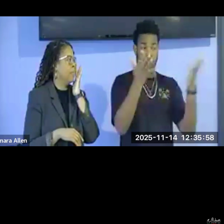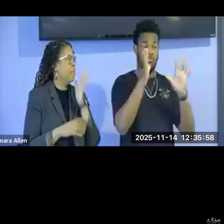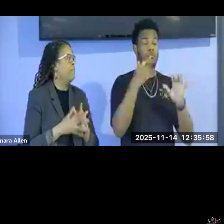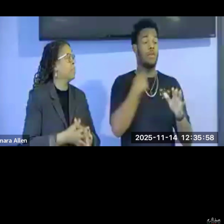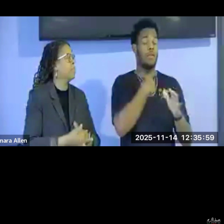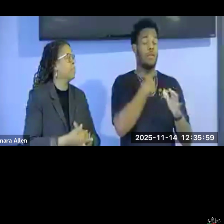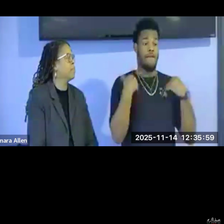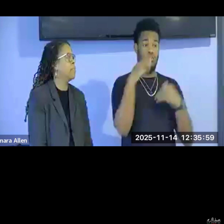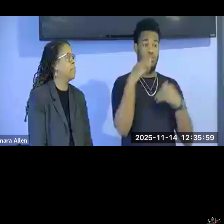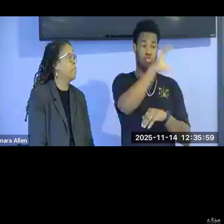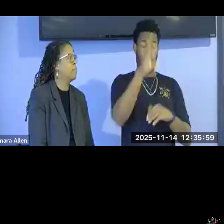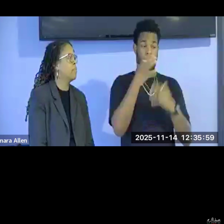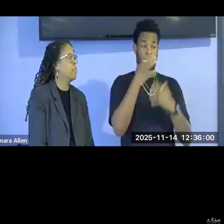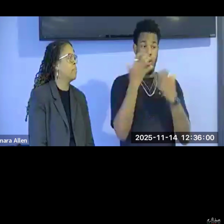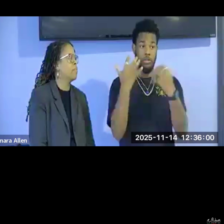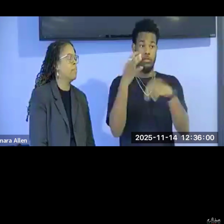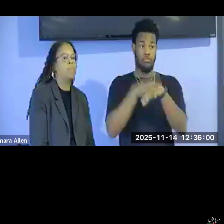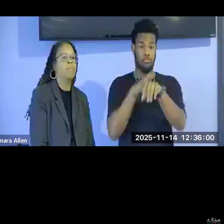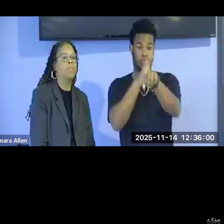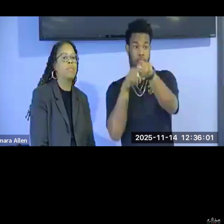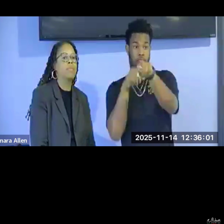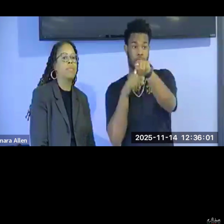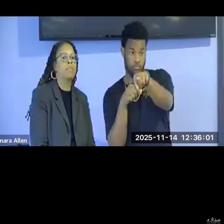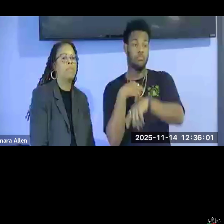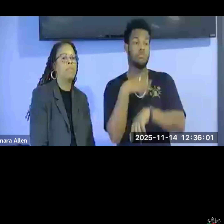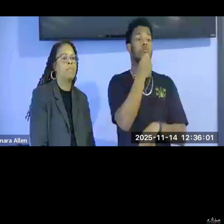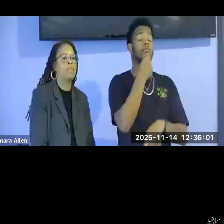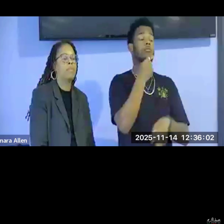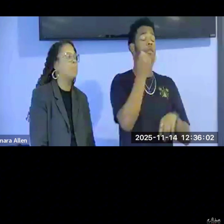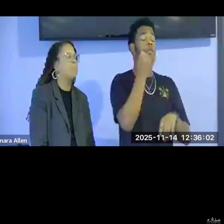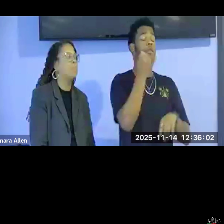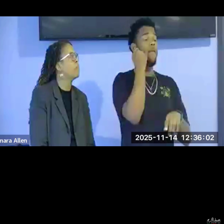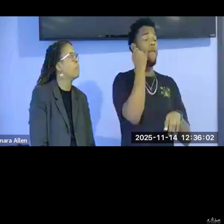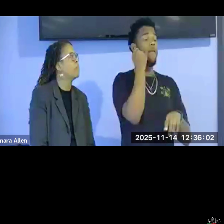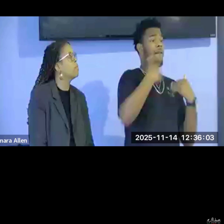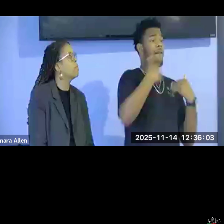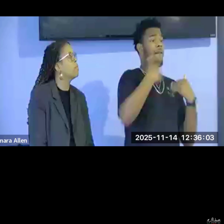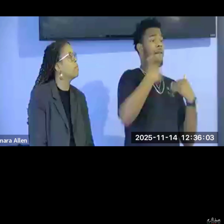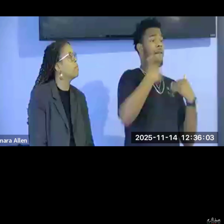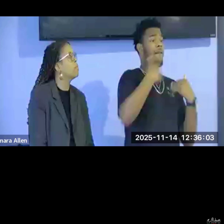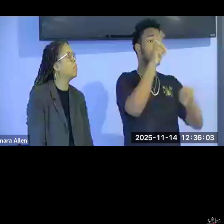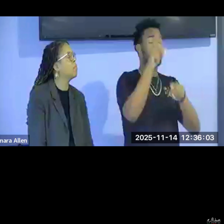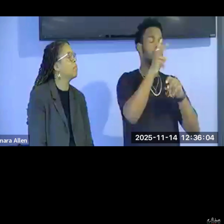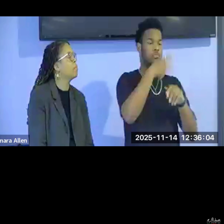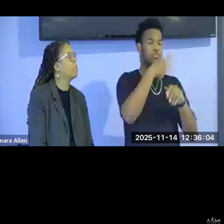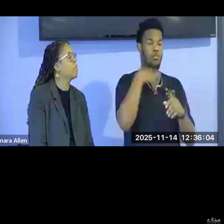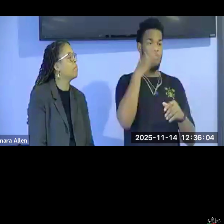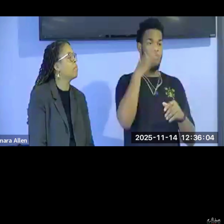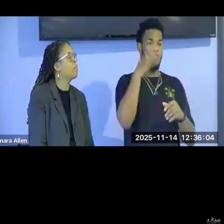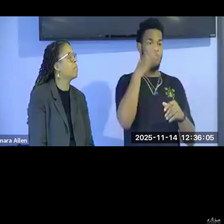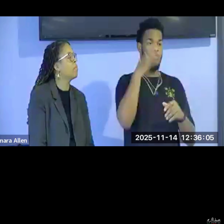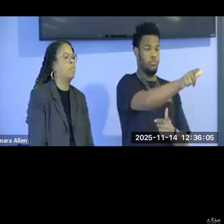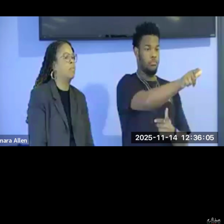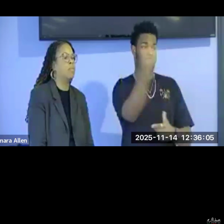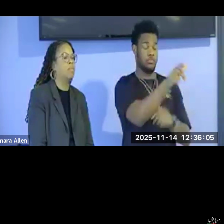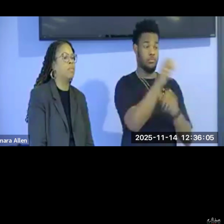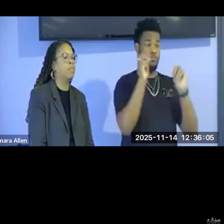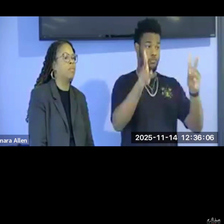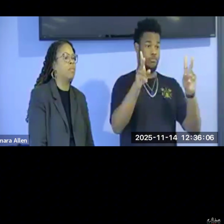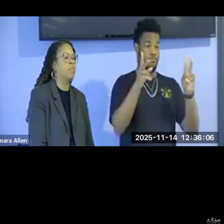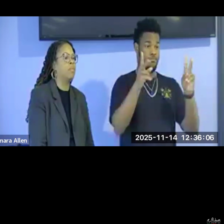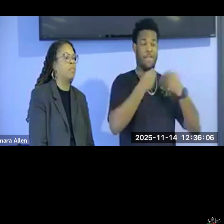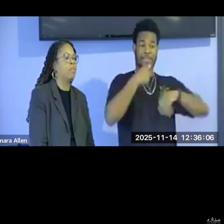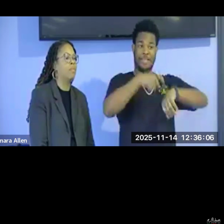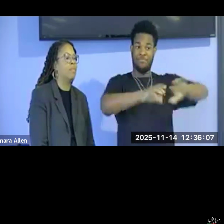We have about 20 minutes for Q&A. We also have our Zoom audience, so we do want to balance questions from in